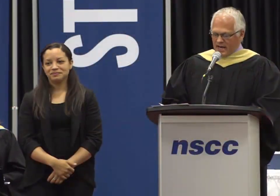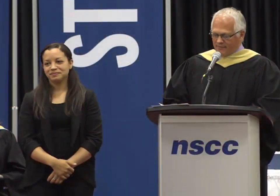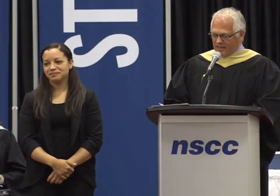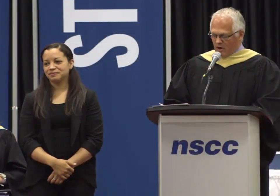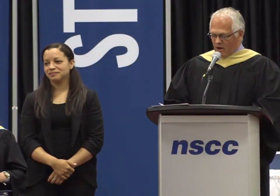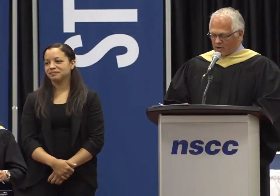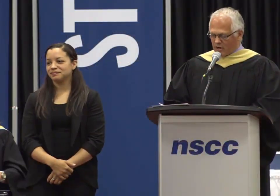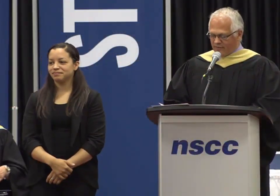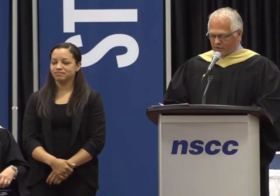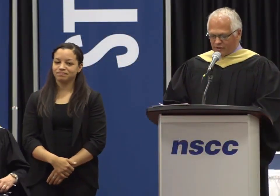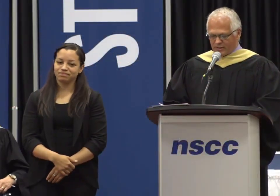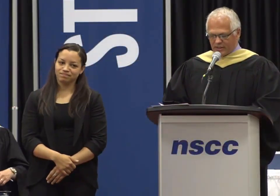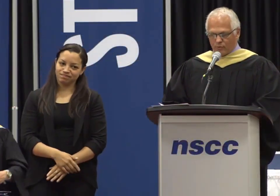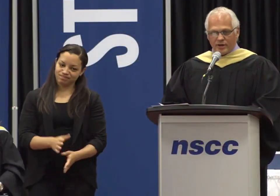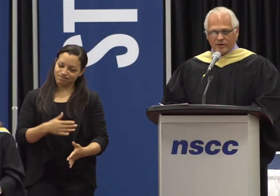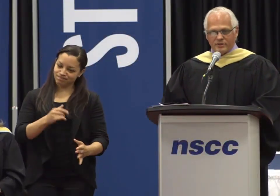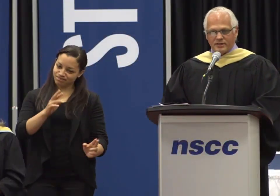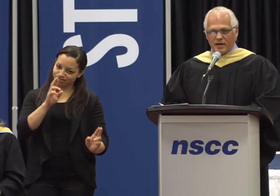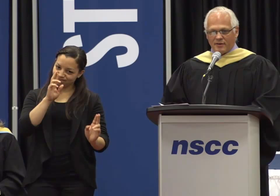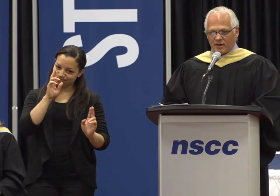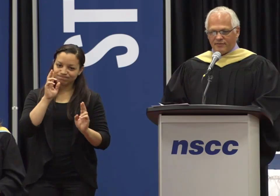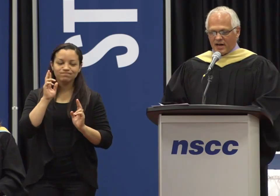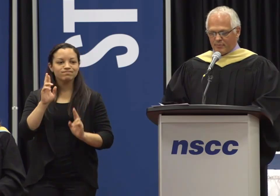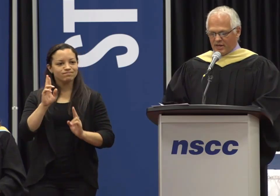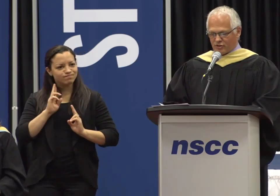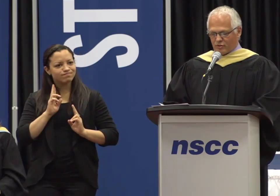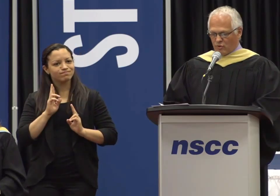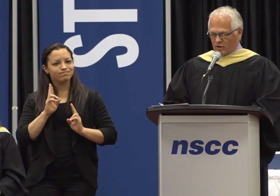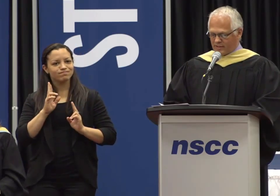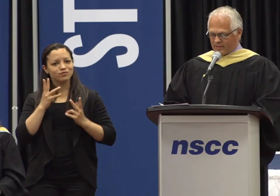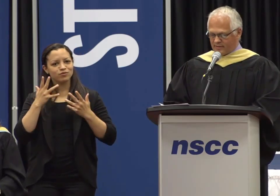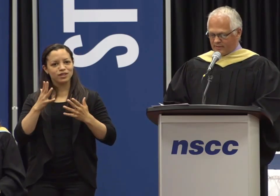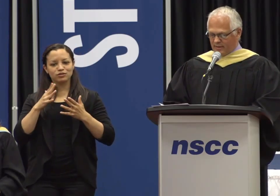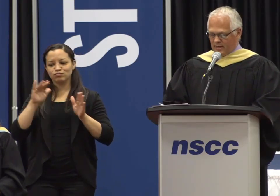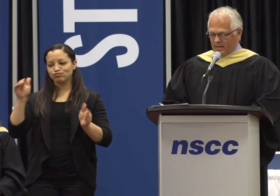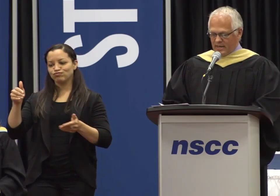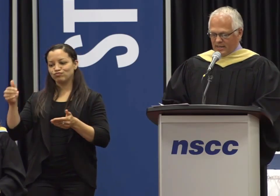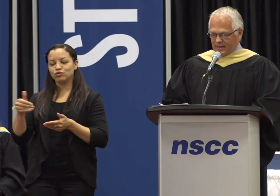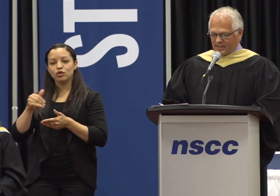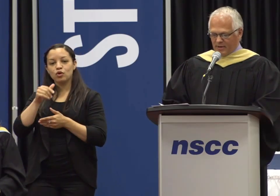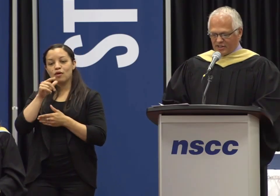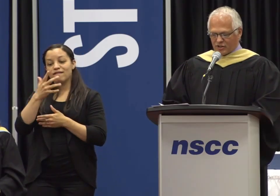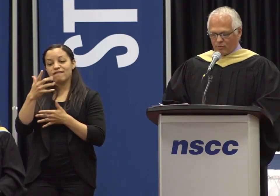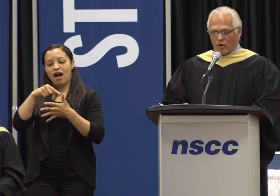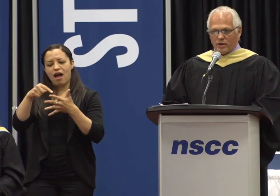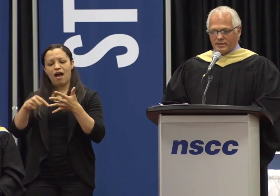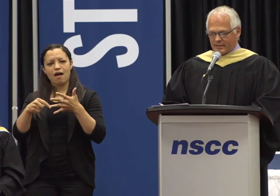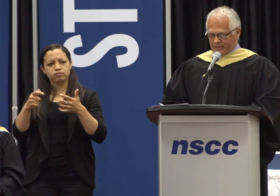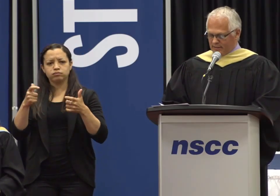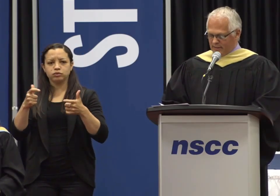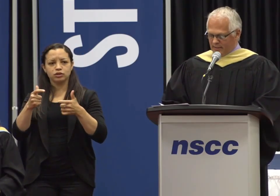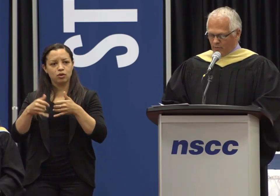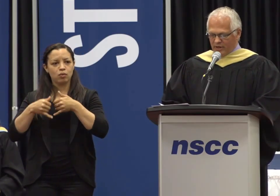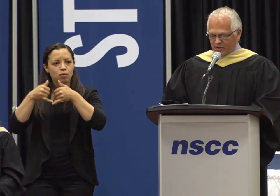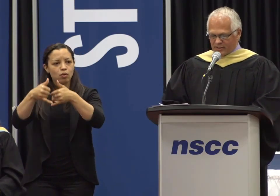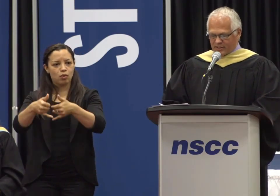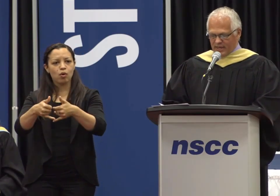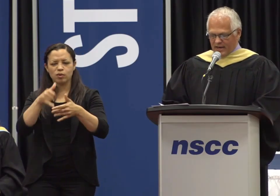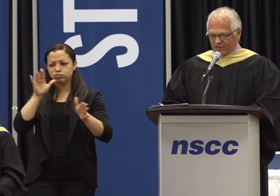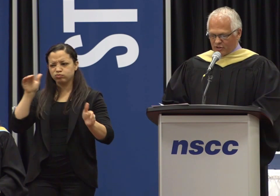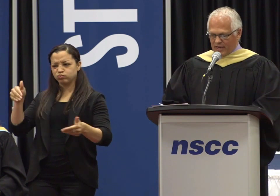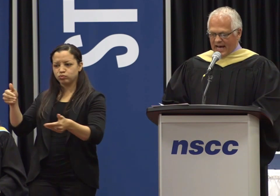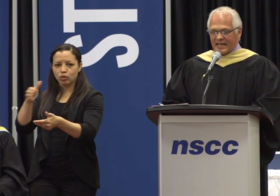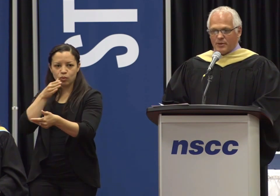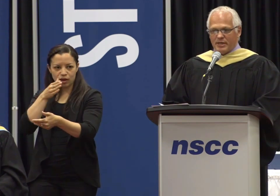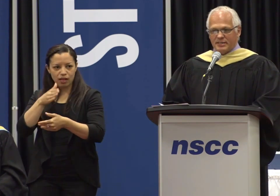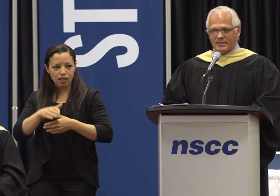Today, I have the honor of introducing the winners of our 5 major awards. These major awards winners